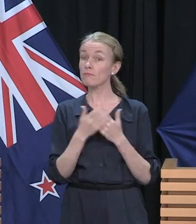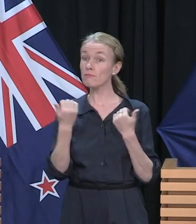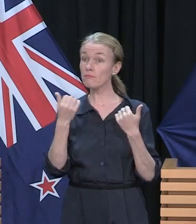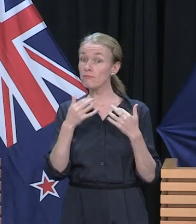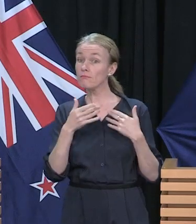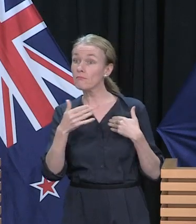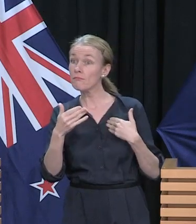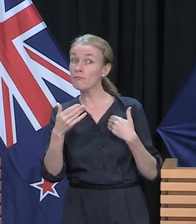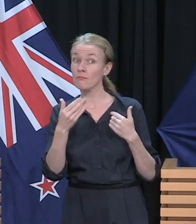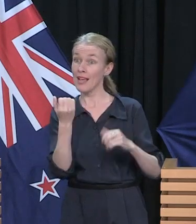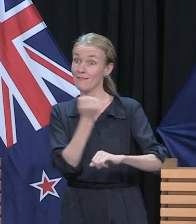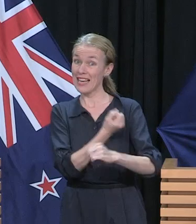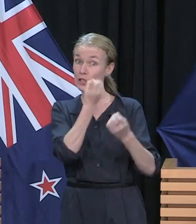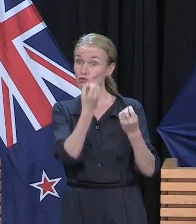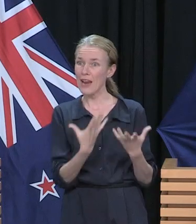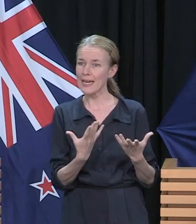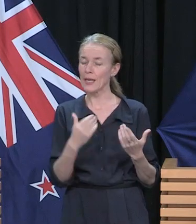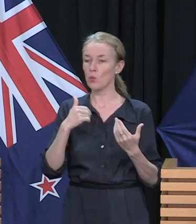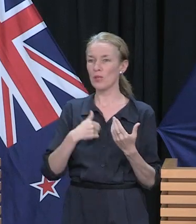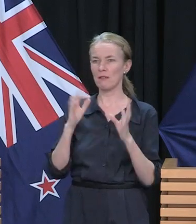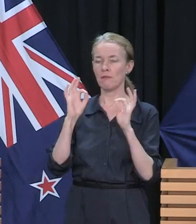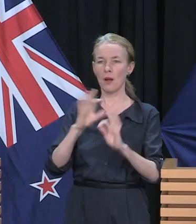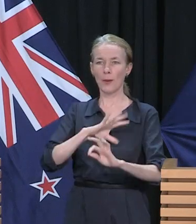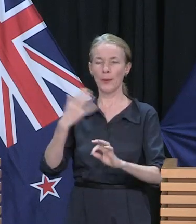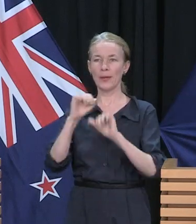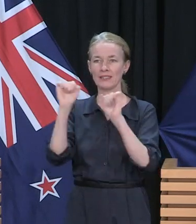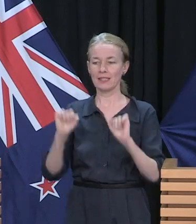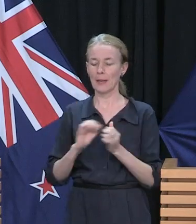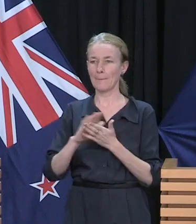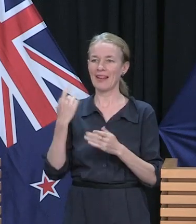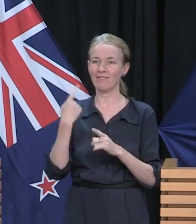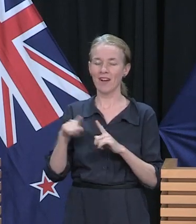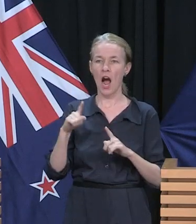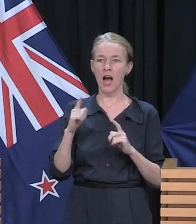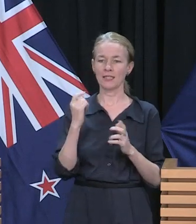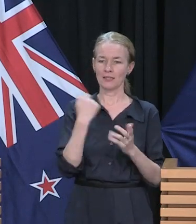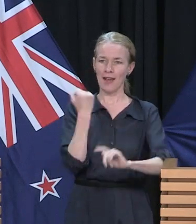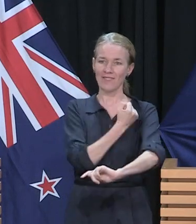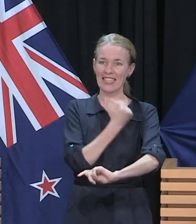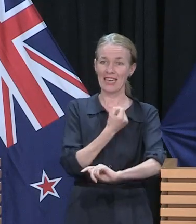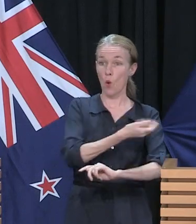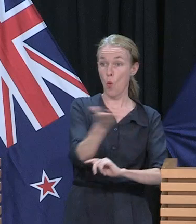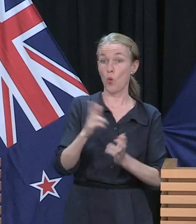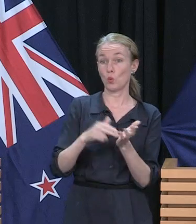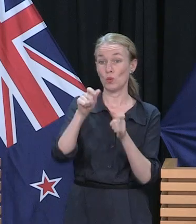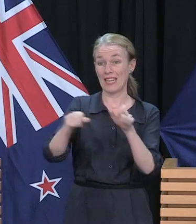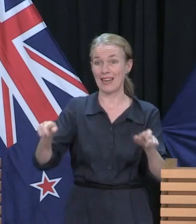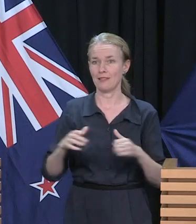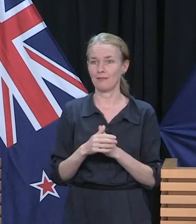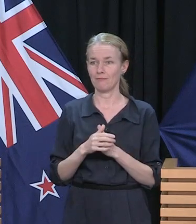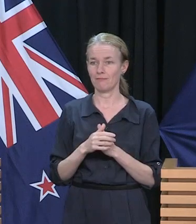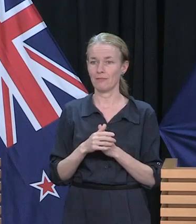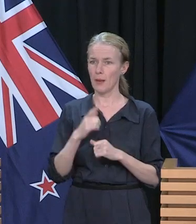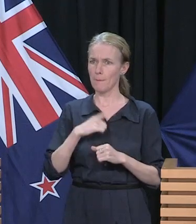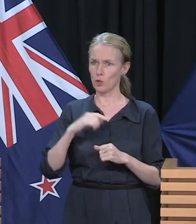we get it to people? How quickly can we administer it so that we build up, you know, so that it can work as intended? Because the sooner we're